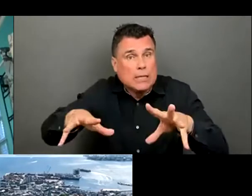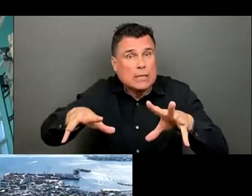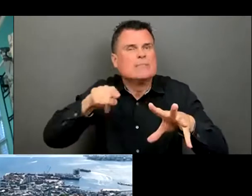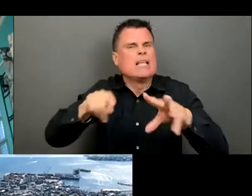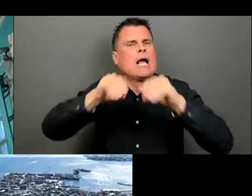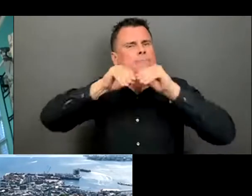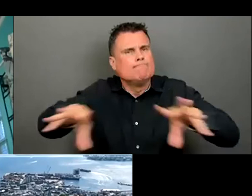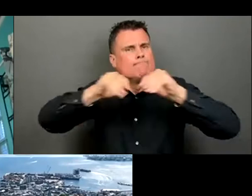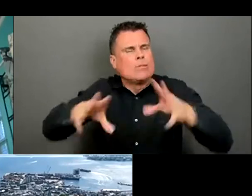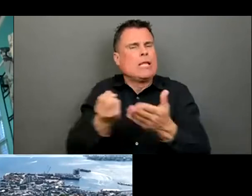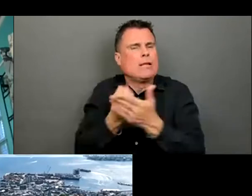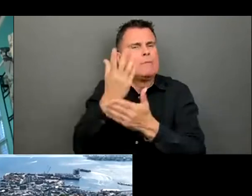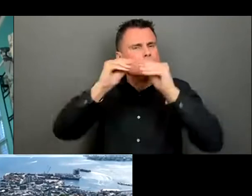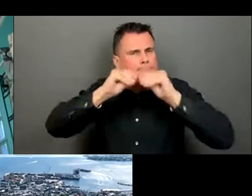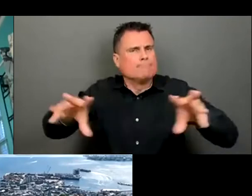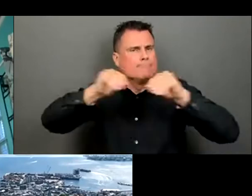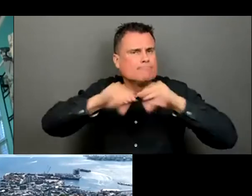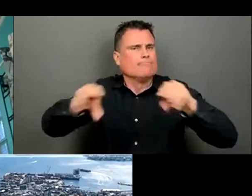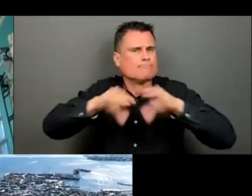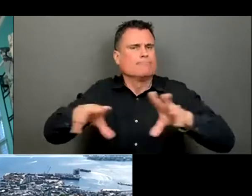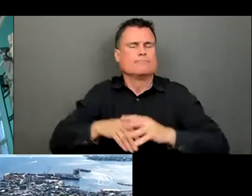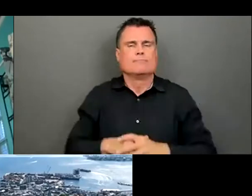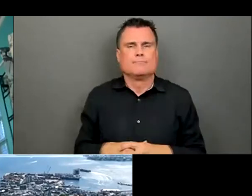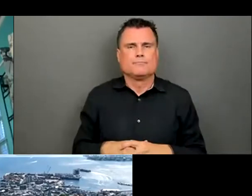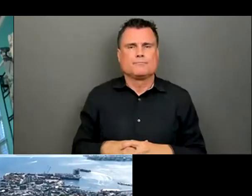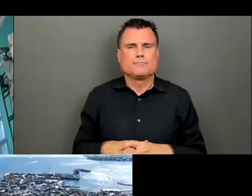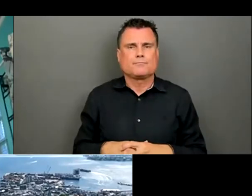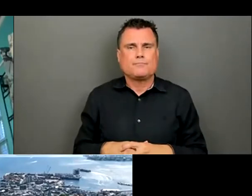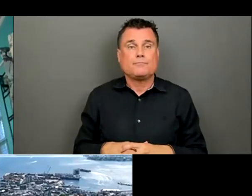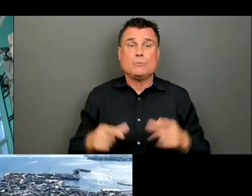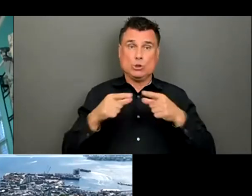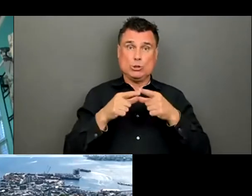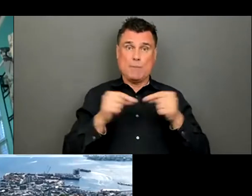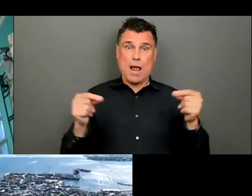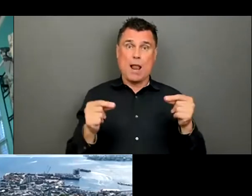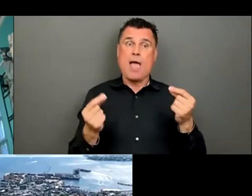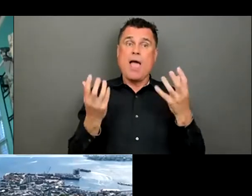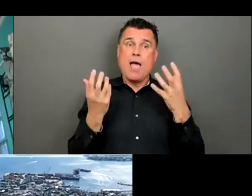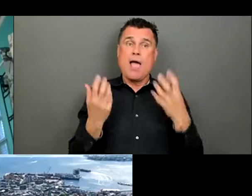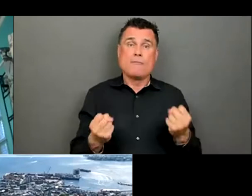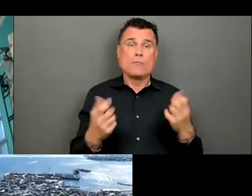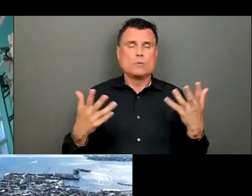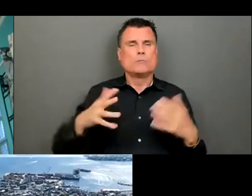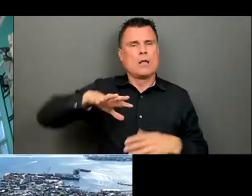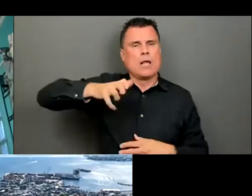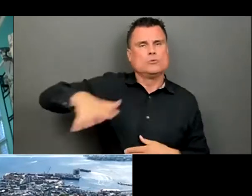In Japan, we have a national warning information delivery system via a